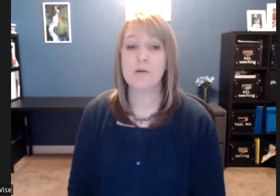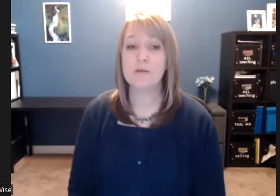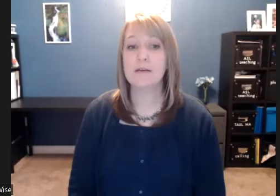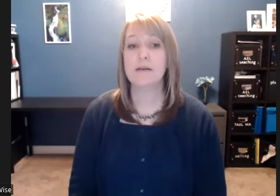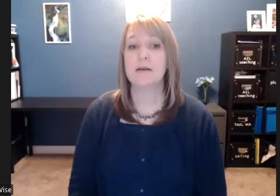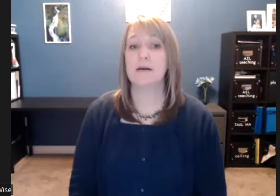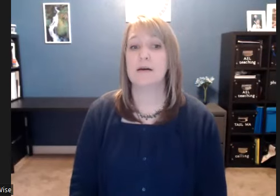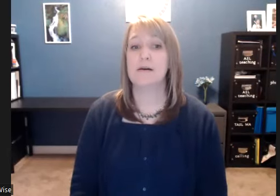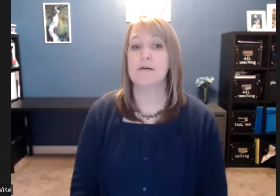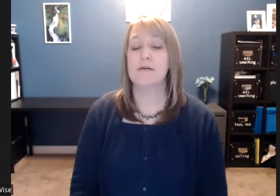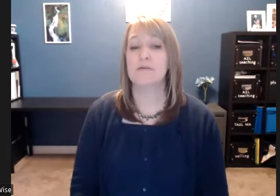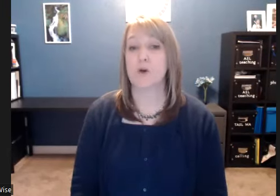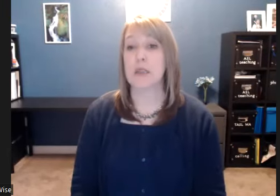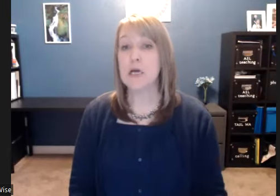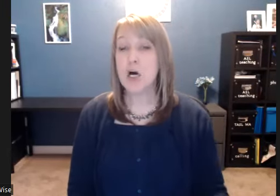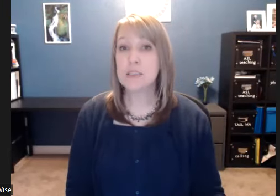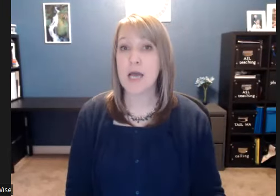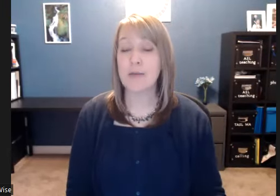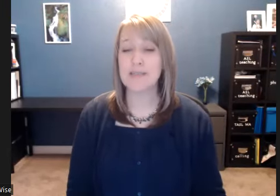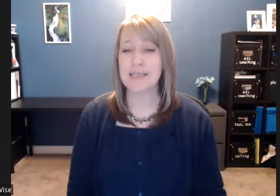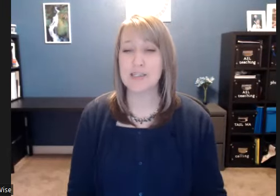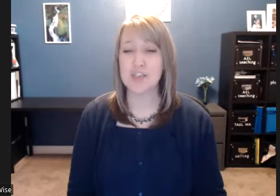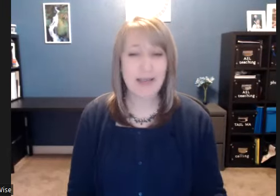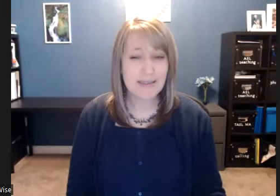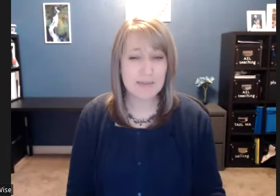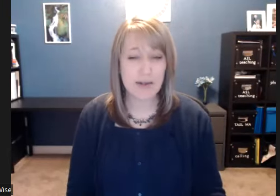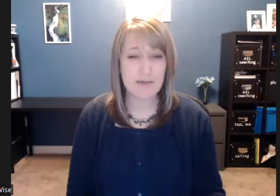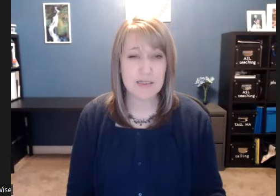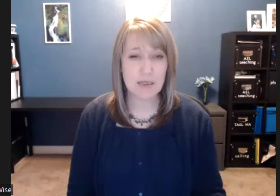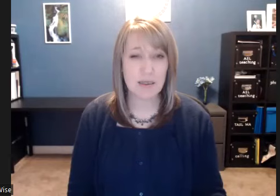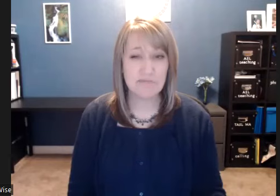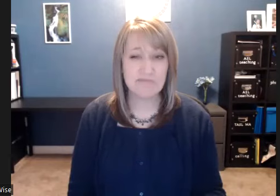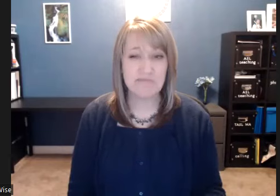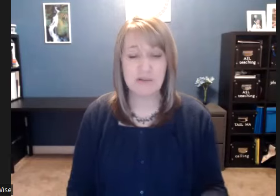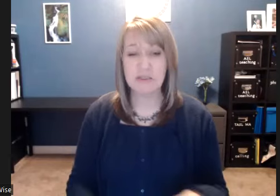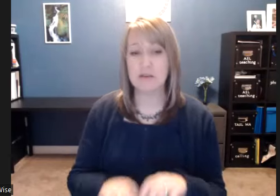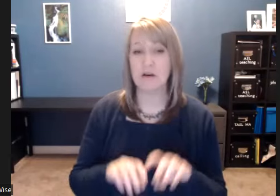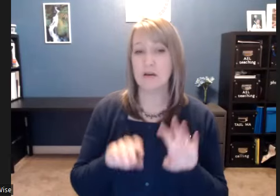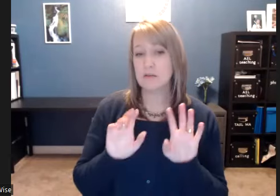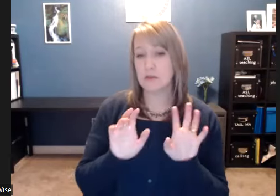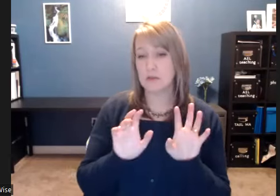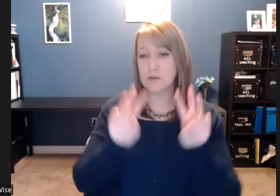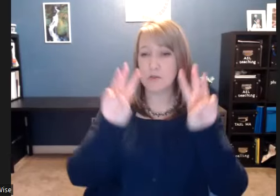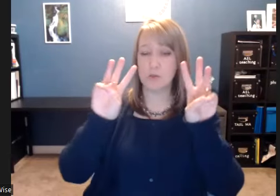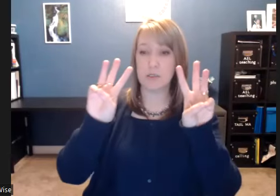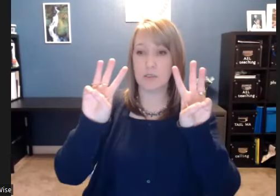World, for a long time was initialized, but I've seen it not also. So we're going to start